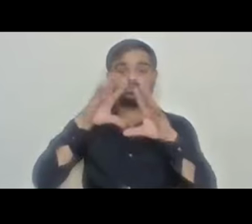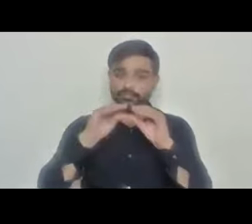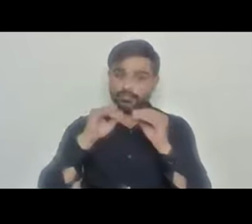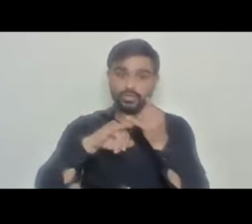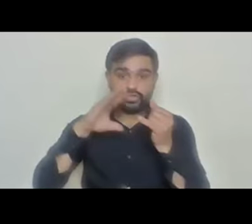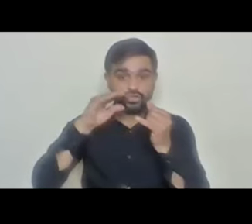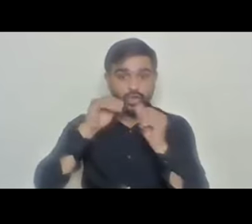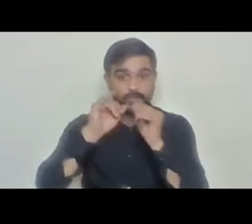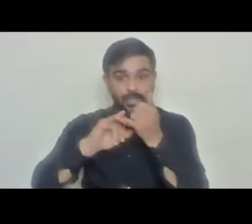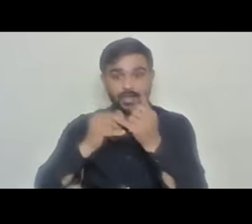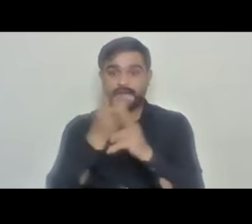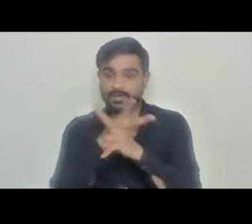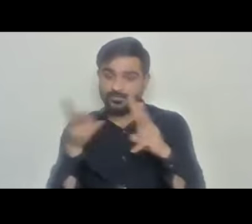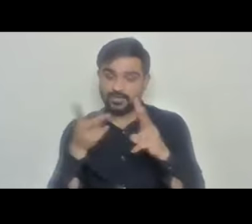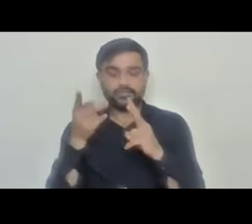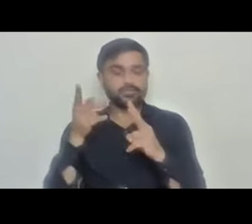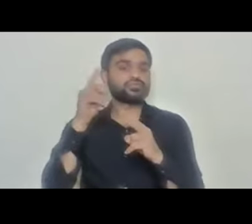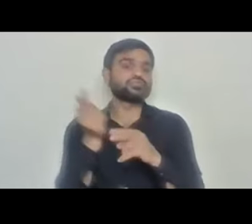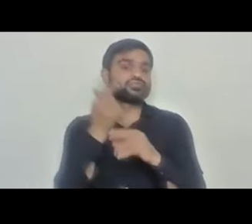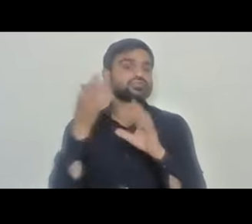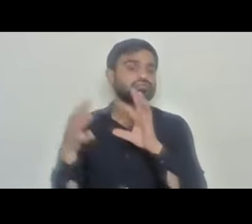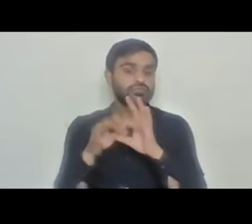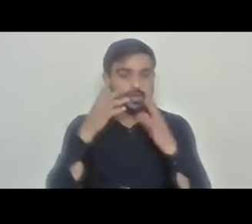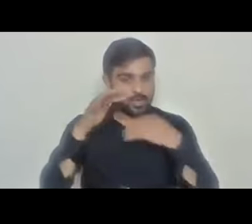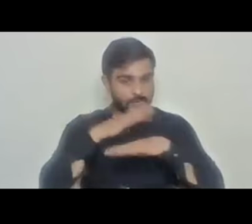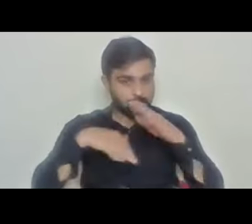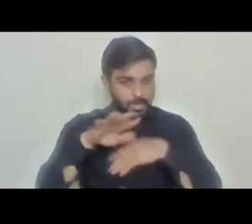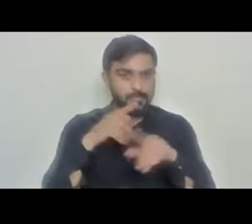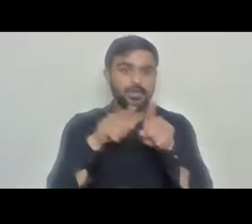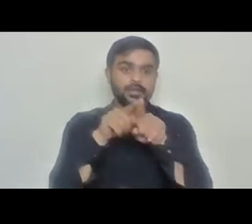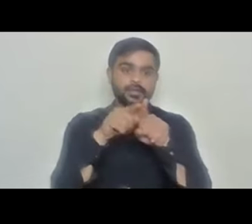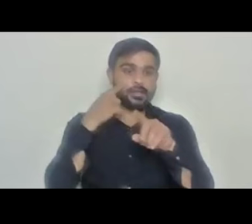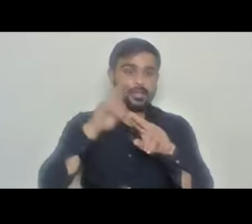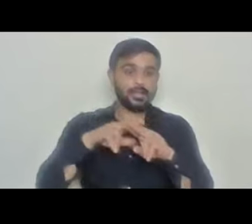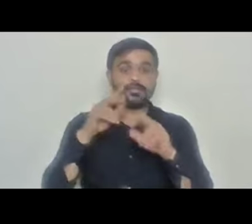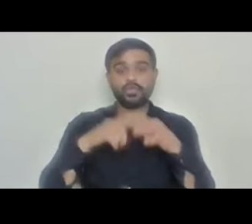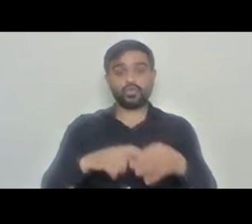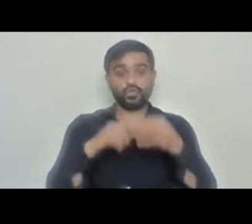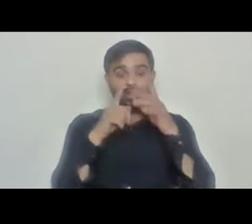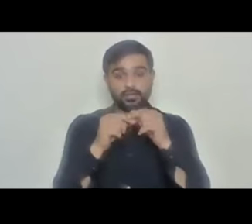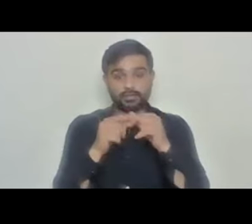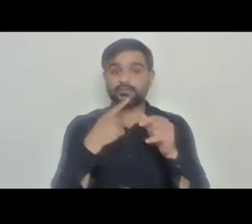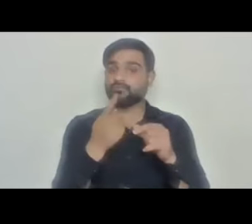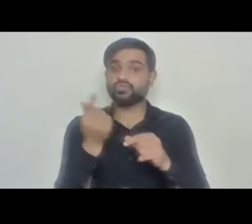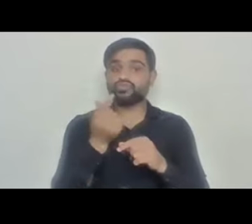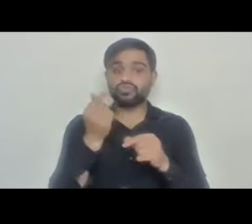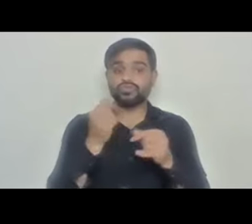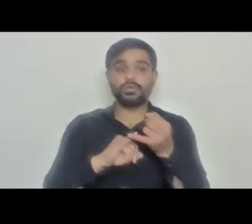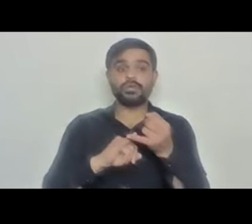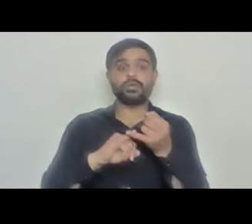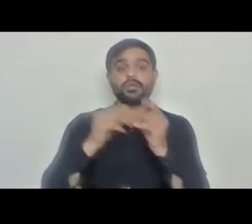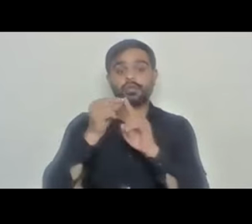there are different softwares that you can use for analysis. For example, if you have a quantitative data set, you can use softwares